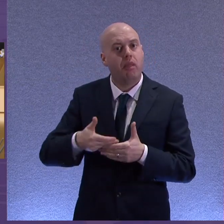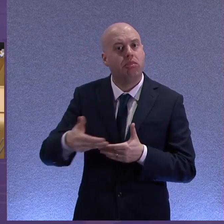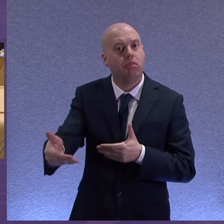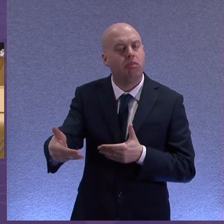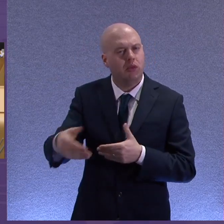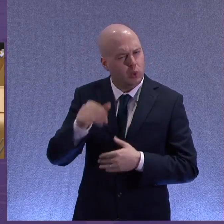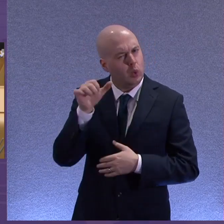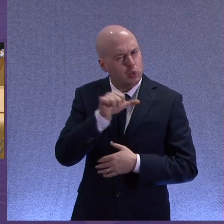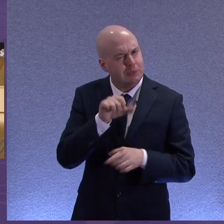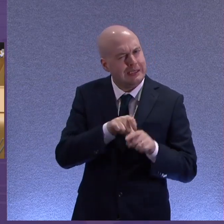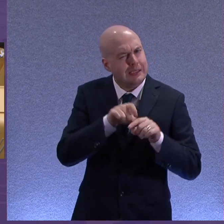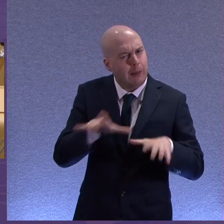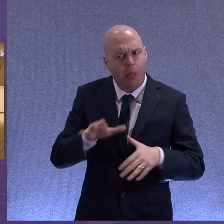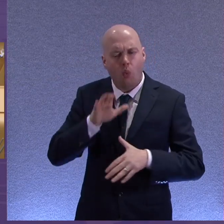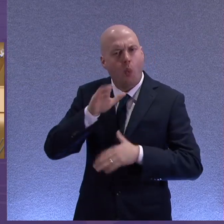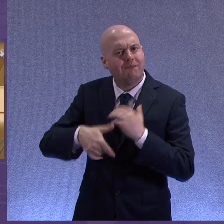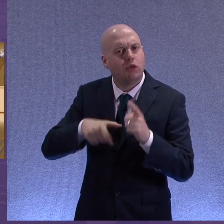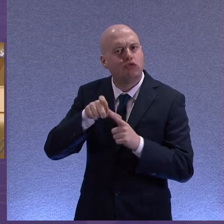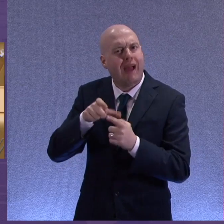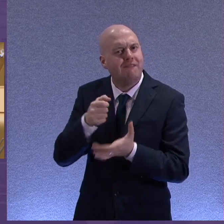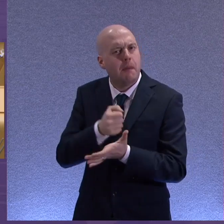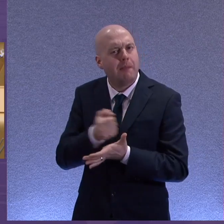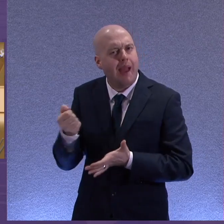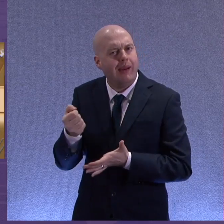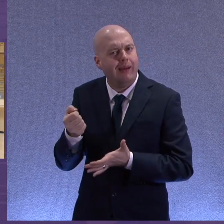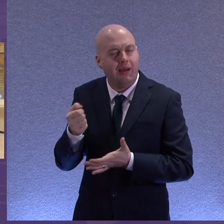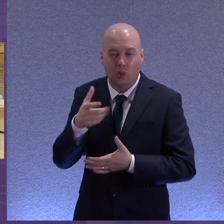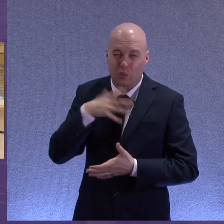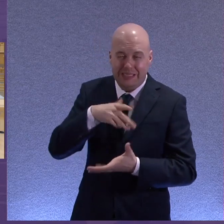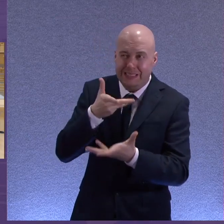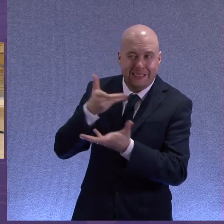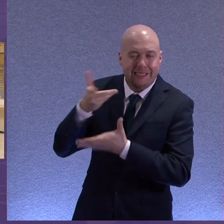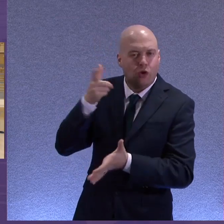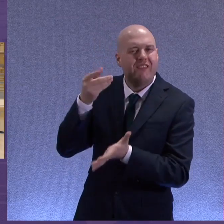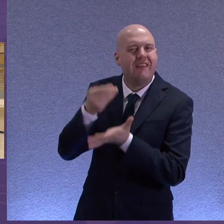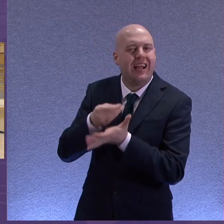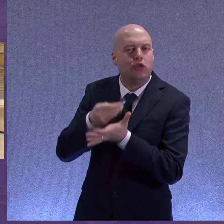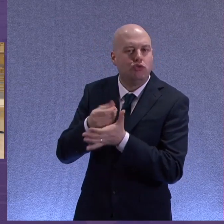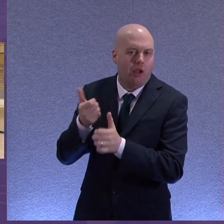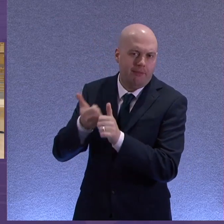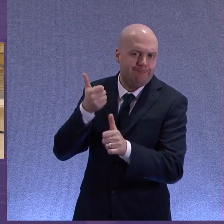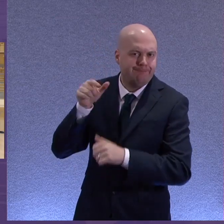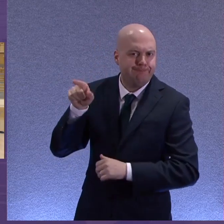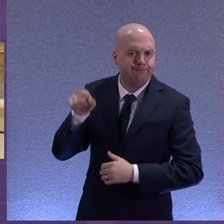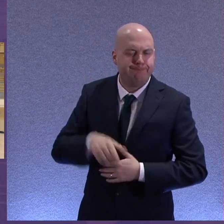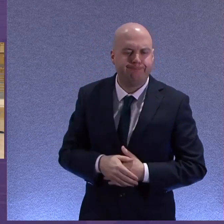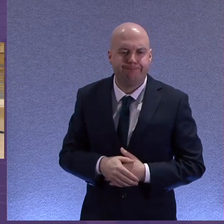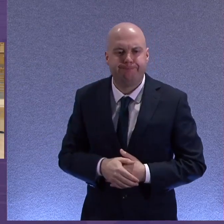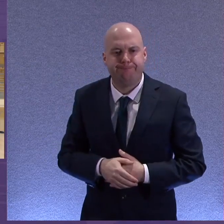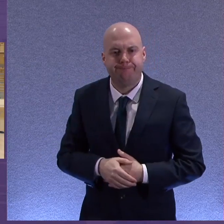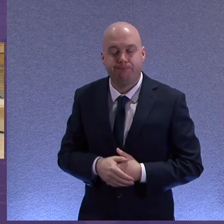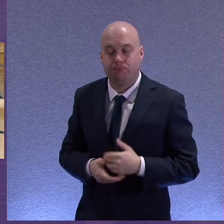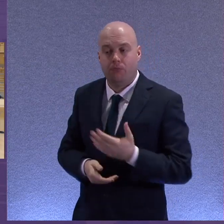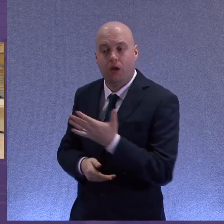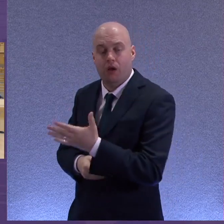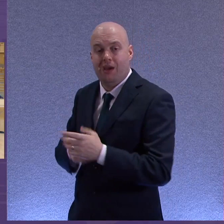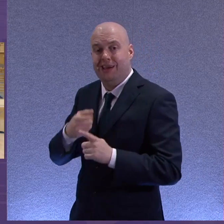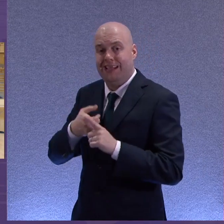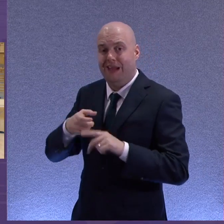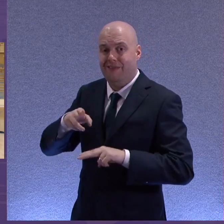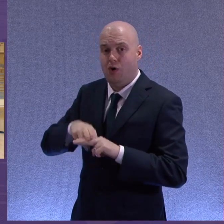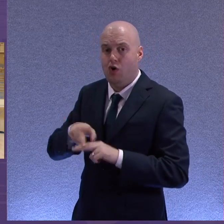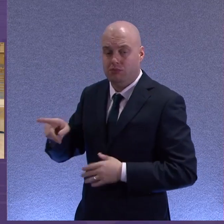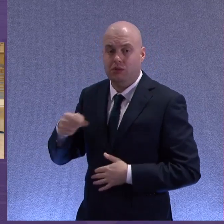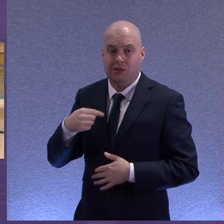credit cards with the Financial Conduct Authority? Kate Forbes. Well, I am in regular, as is Fiona Hislop,